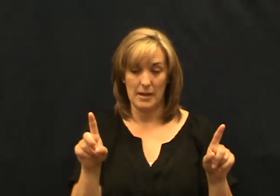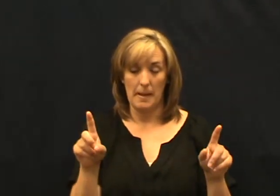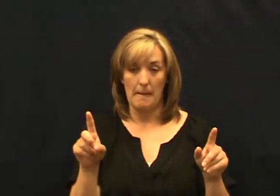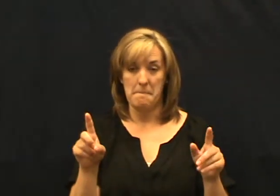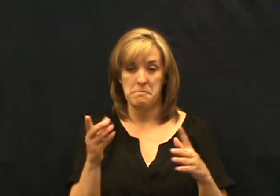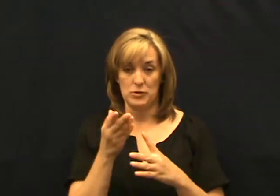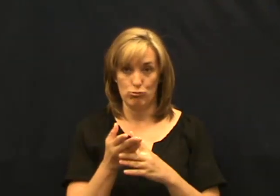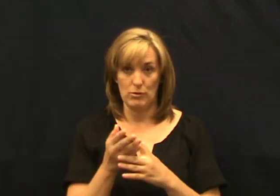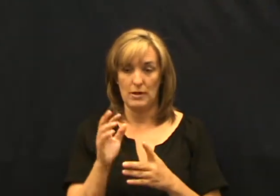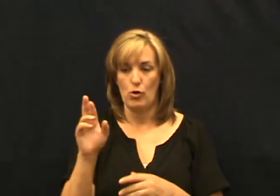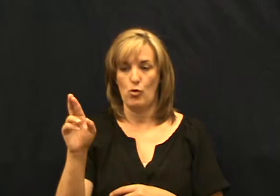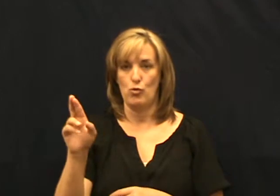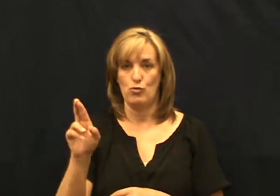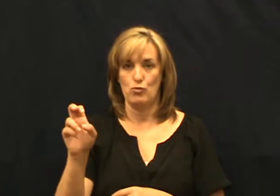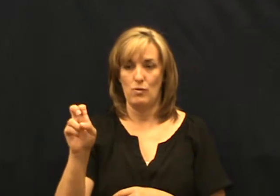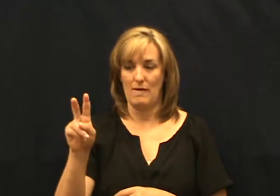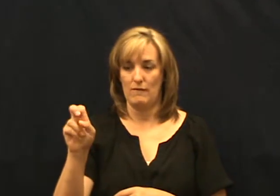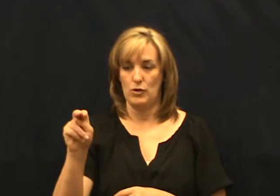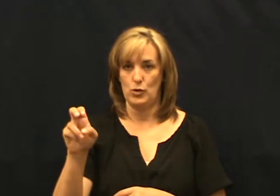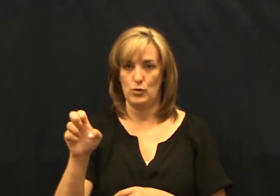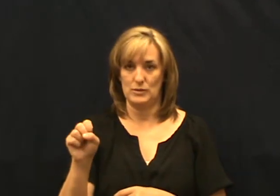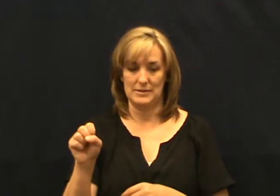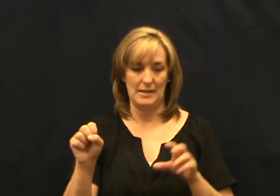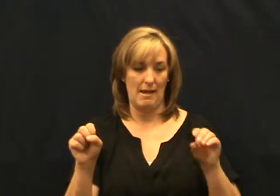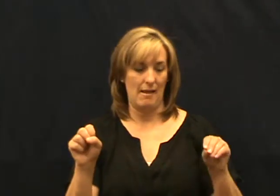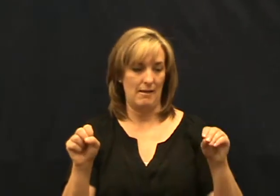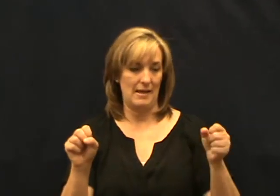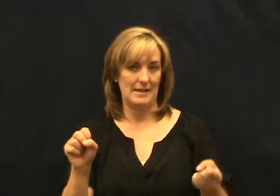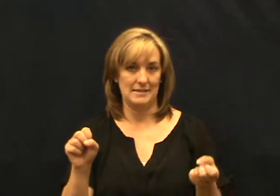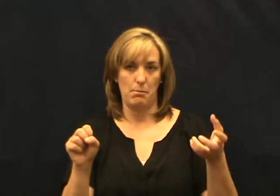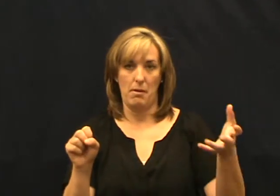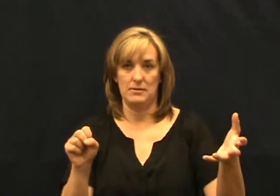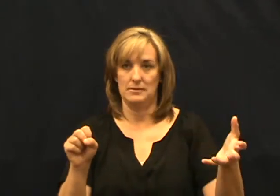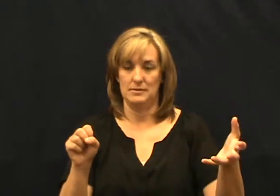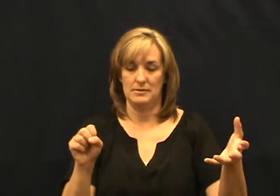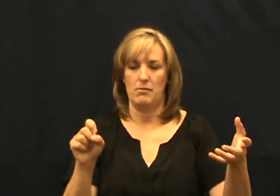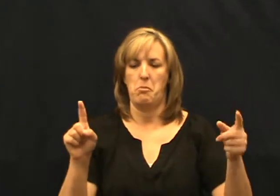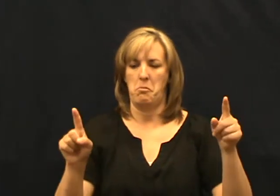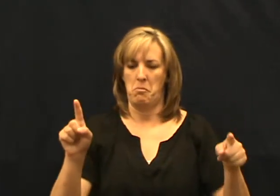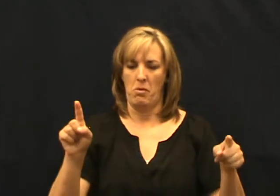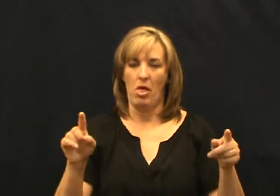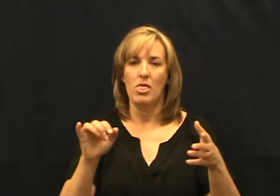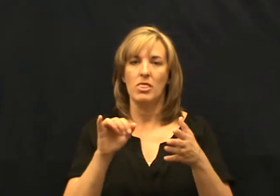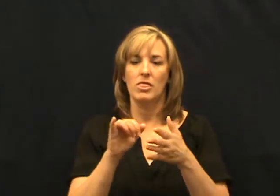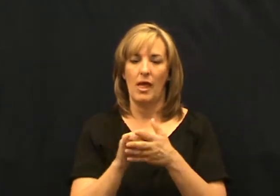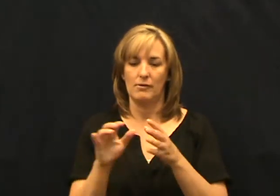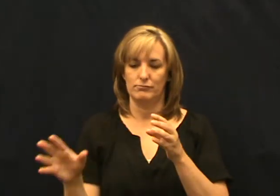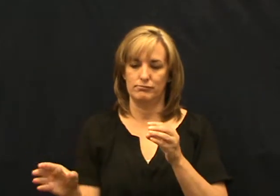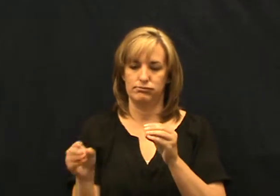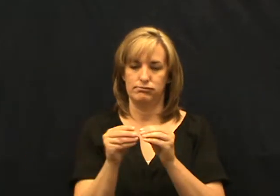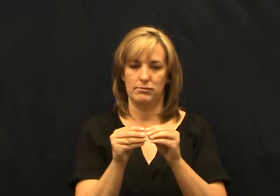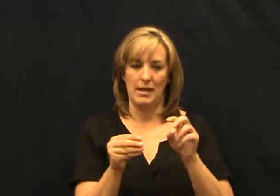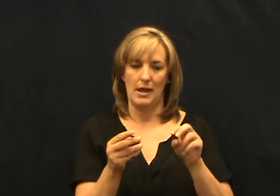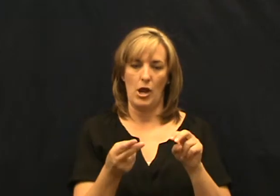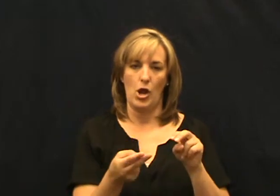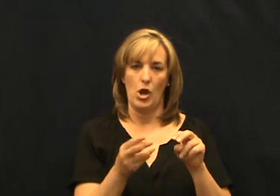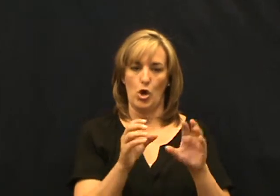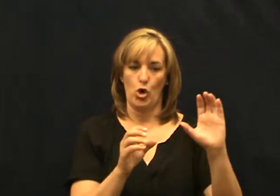expenses is net income, and that amount is credited then to retained earnings. If our